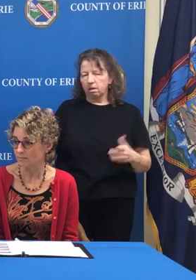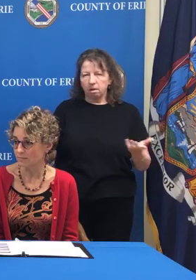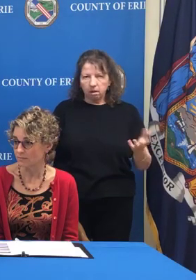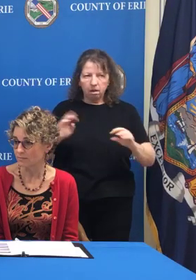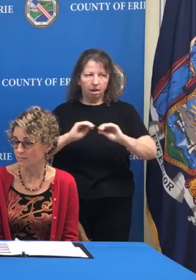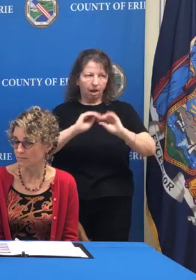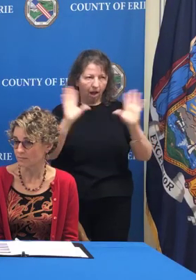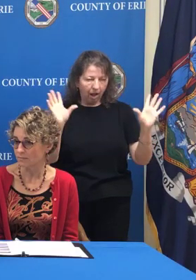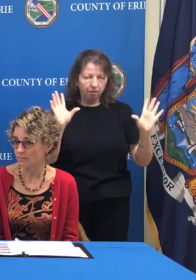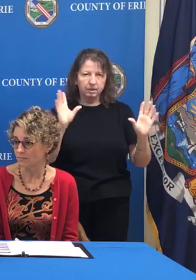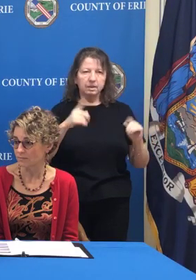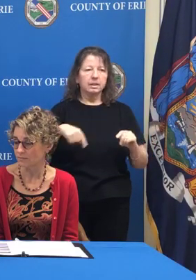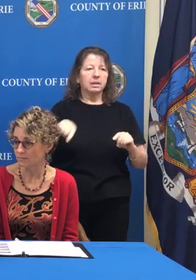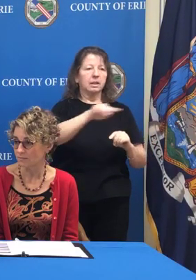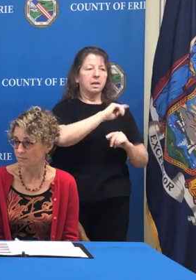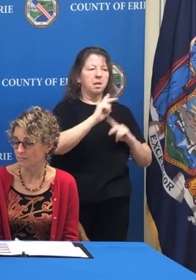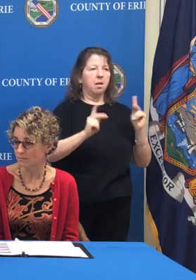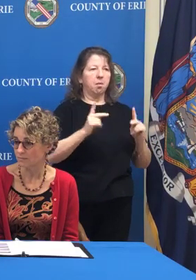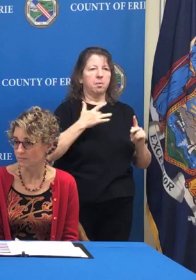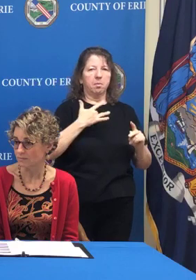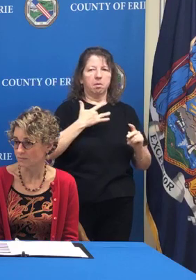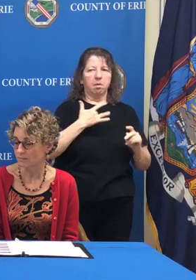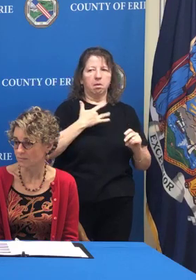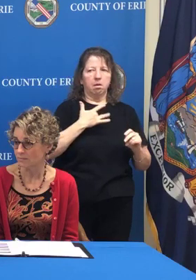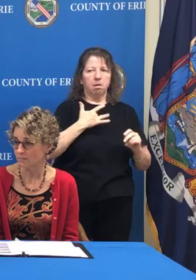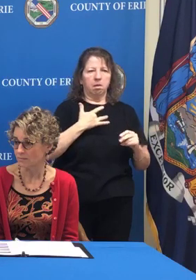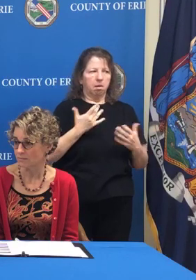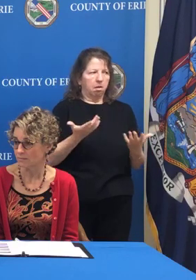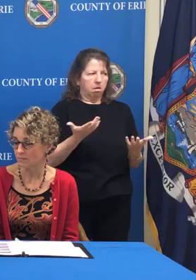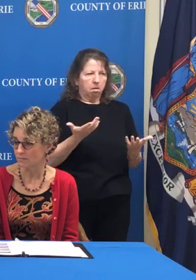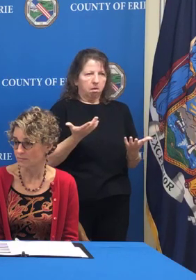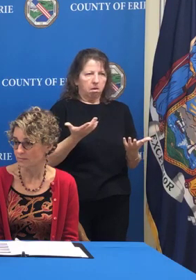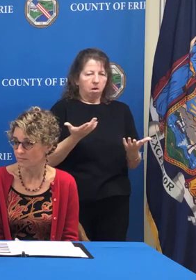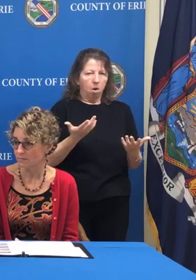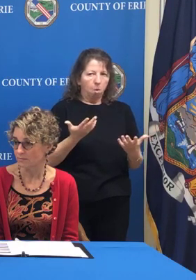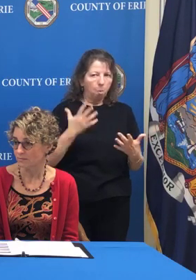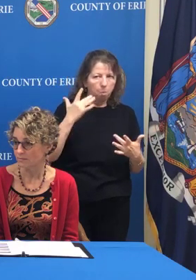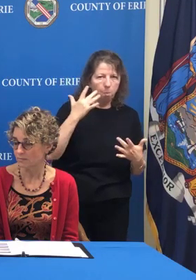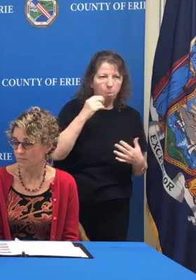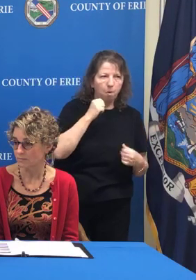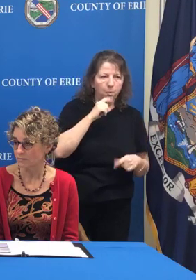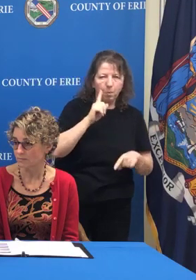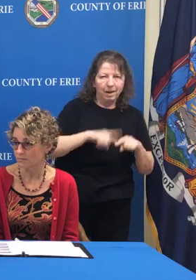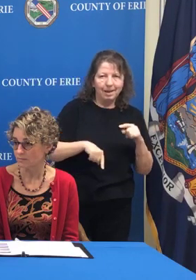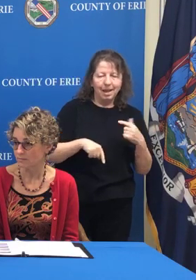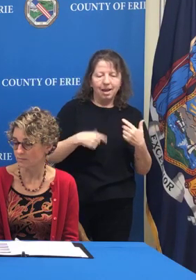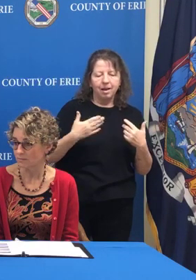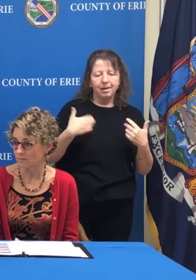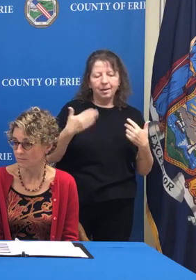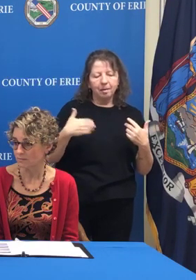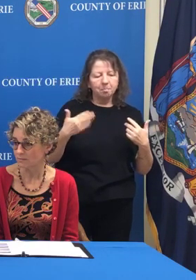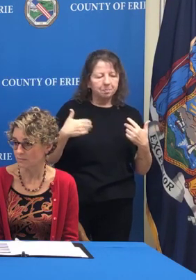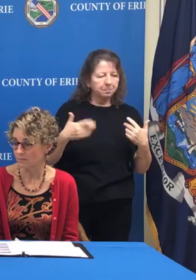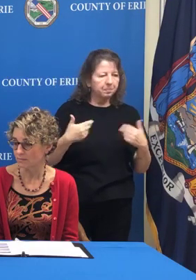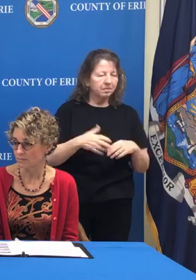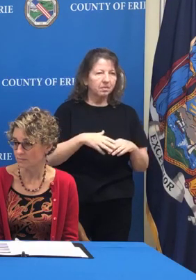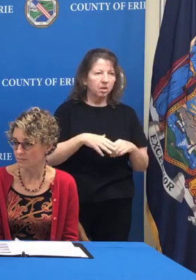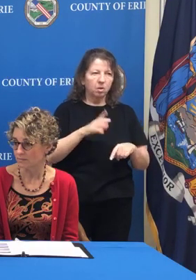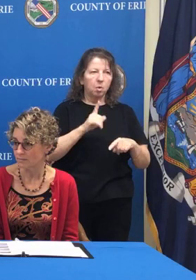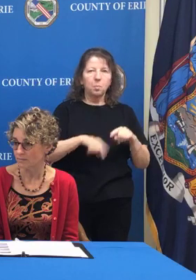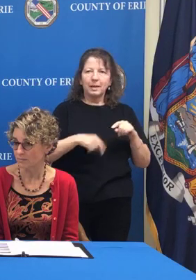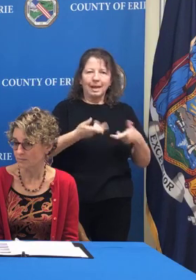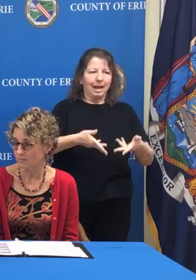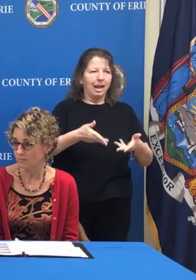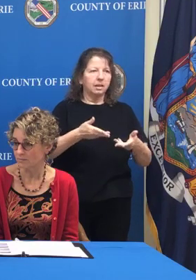lot of people that the county no longer has the ability to do widespread community